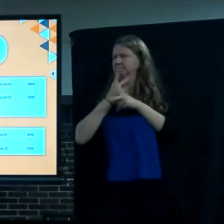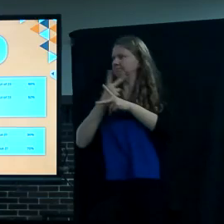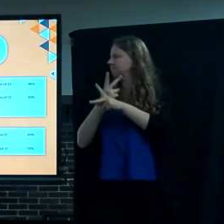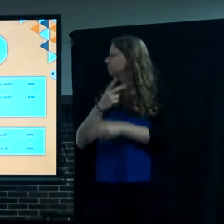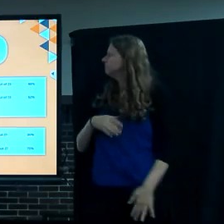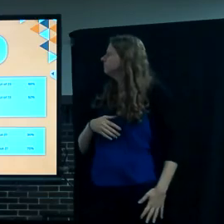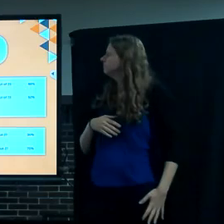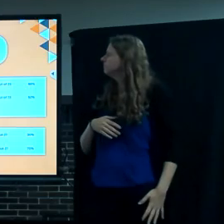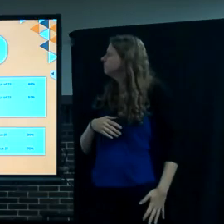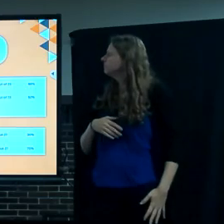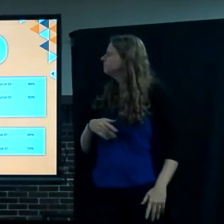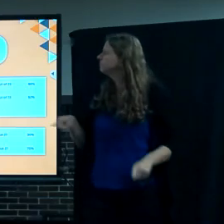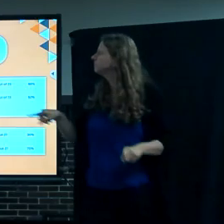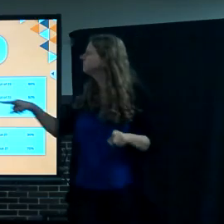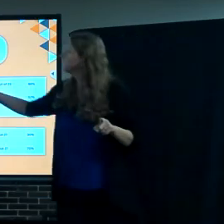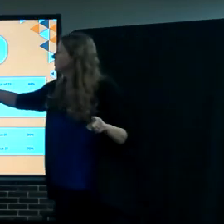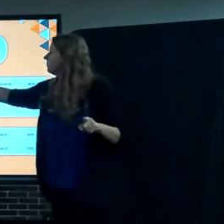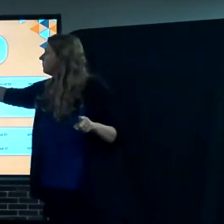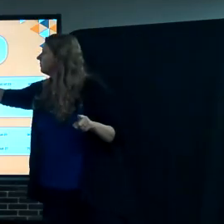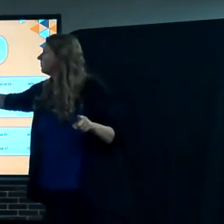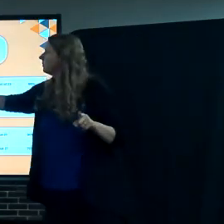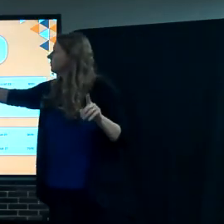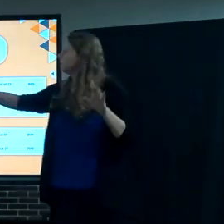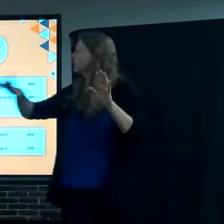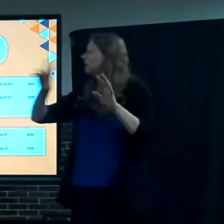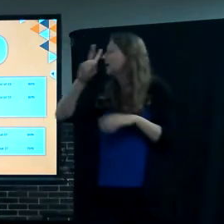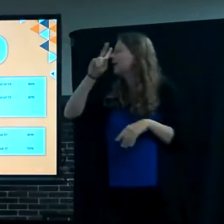many days we can offer that program.